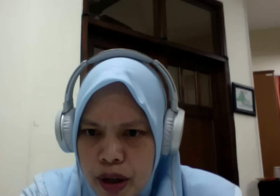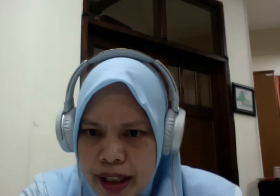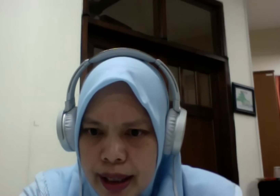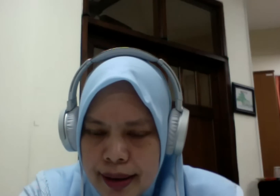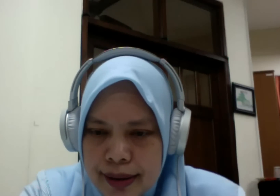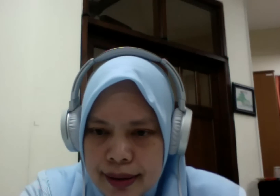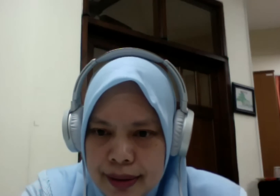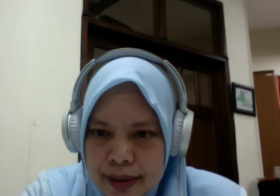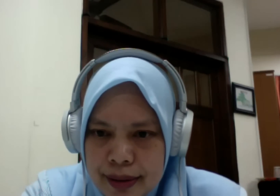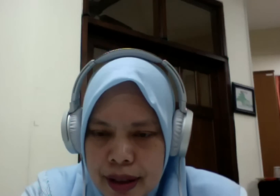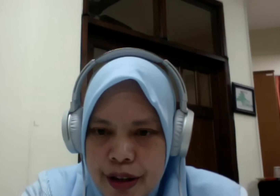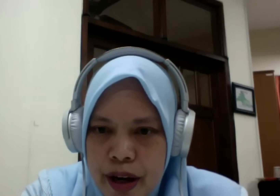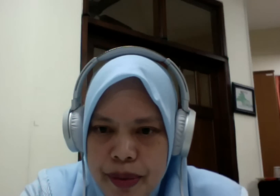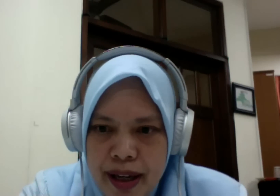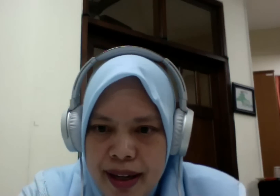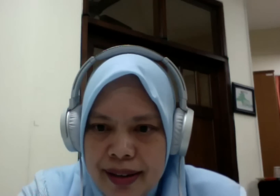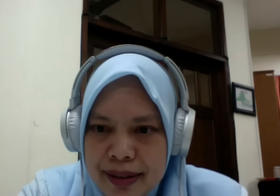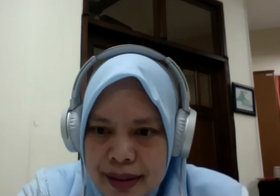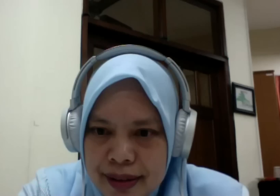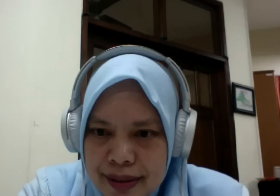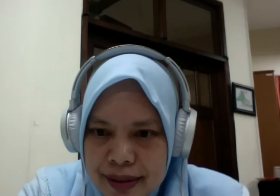Ibu Monica? Are you happy?